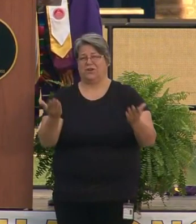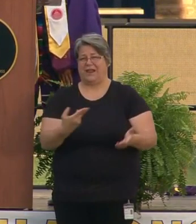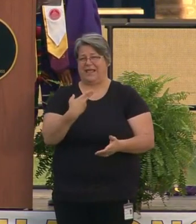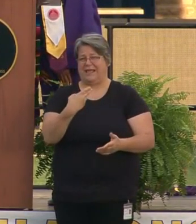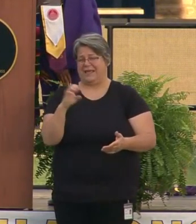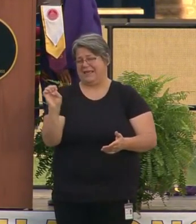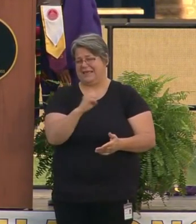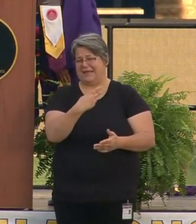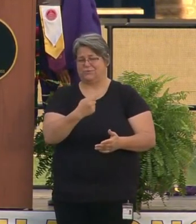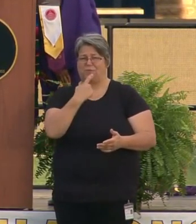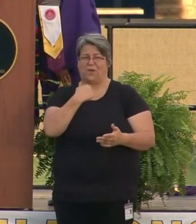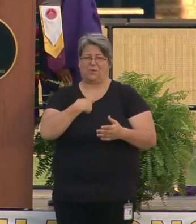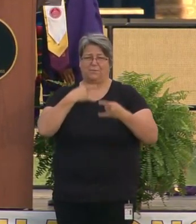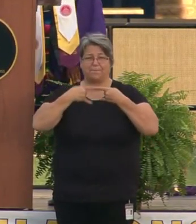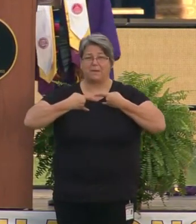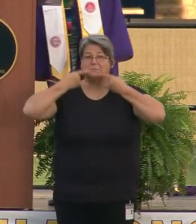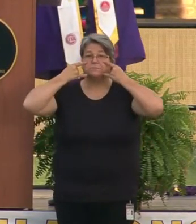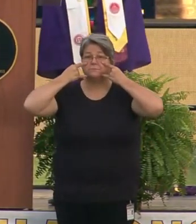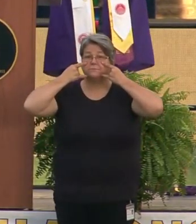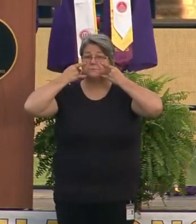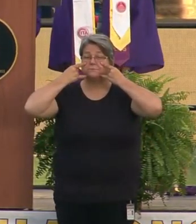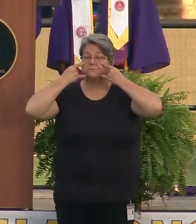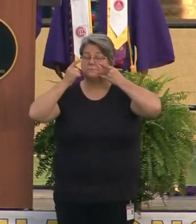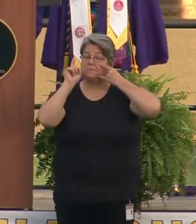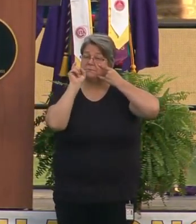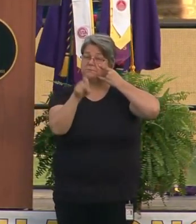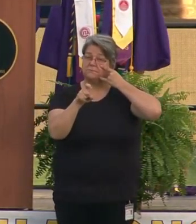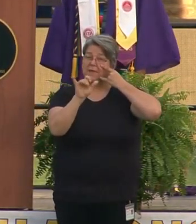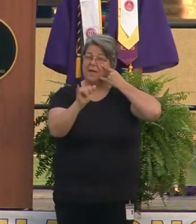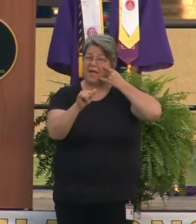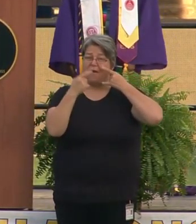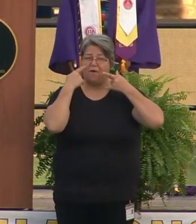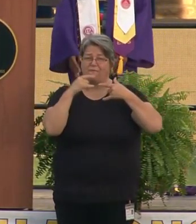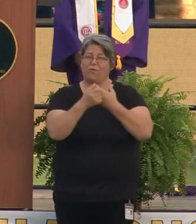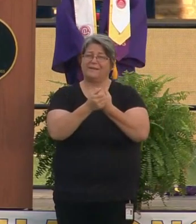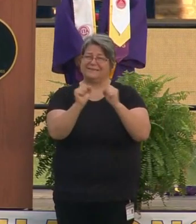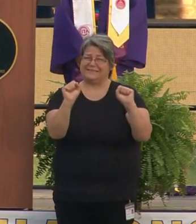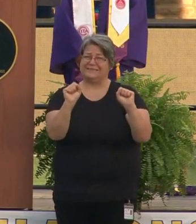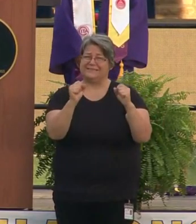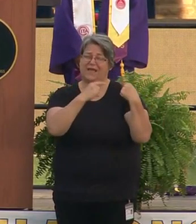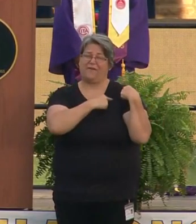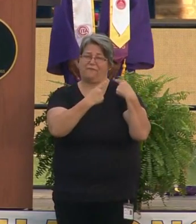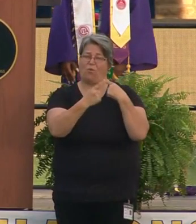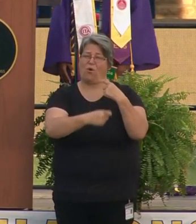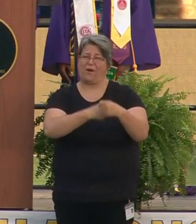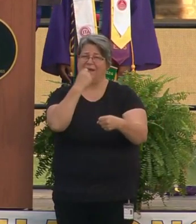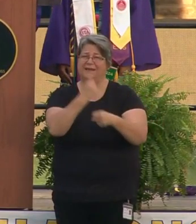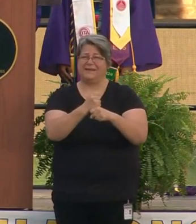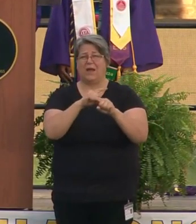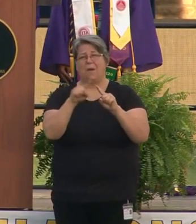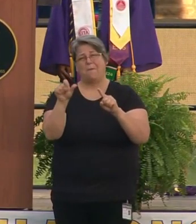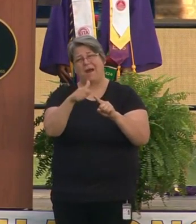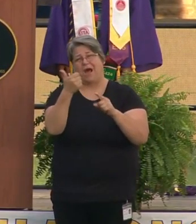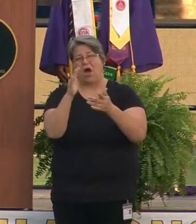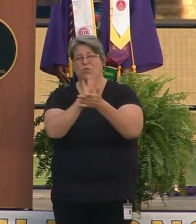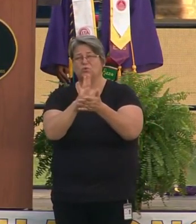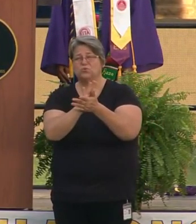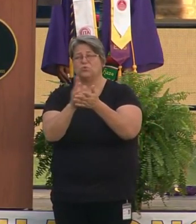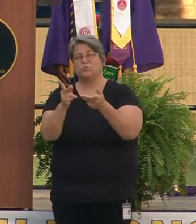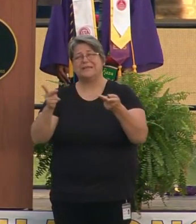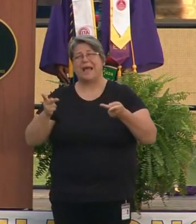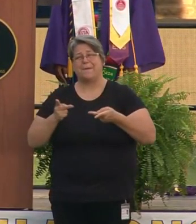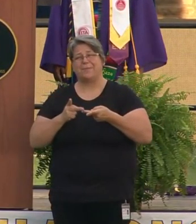We were told to keep our masks up. Masks have been an essential part of safety in the past year. Unlike other schools and